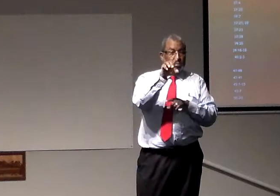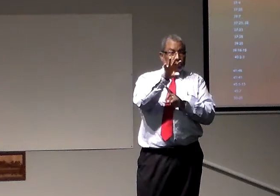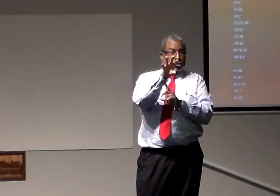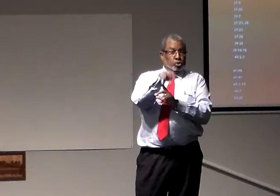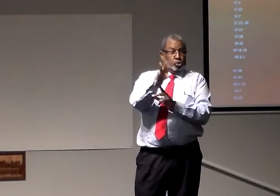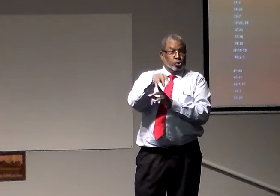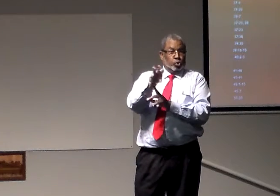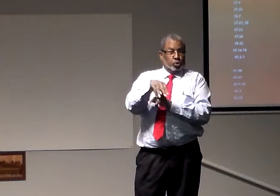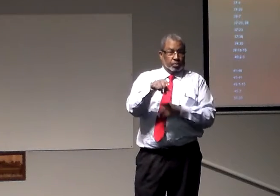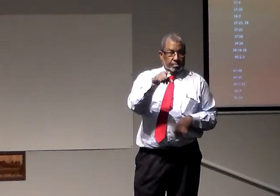world,